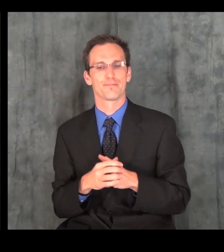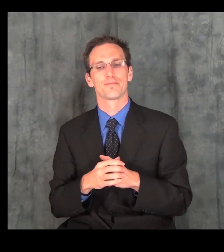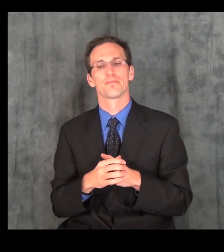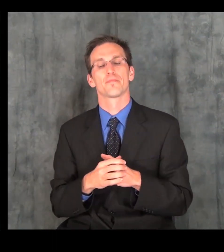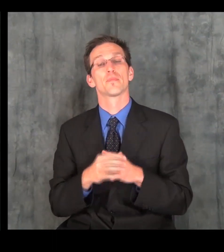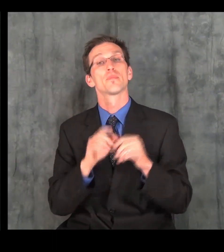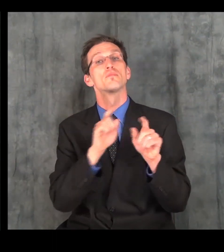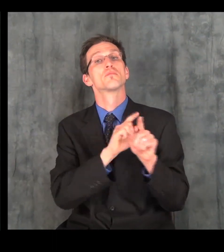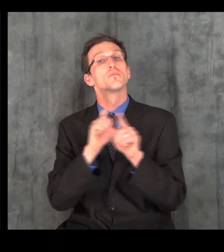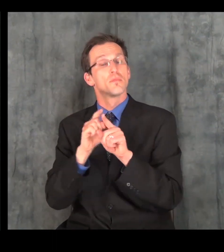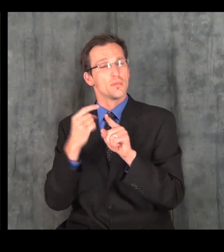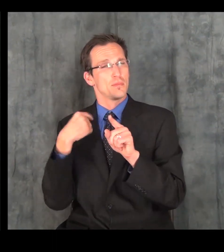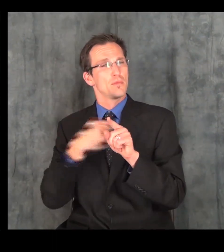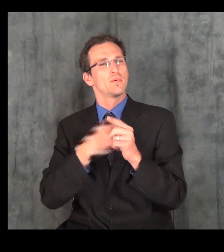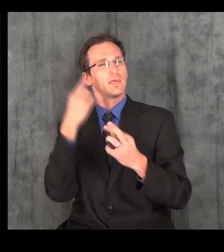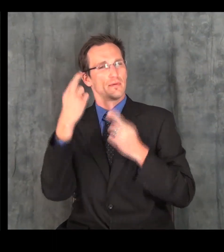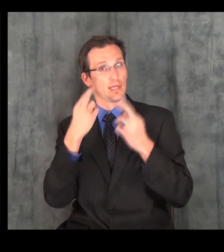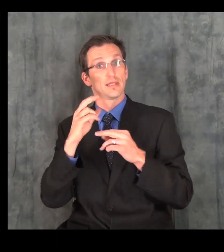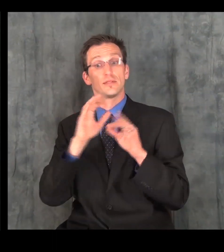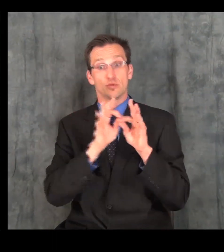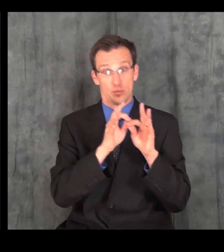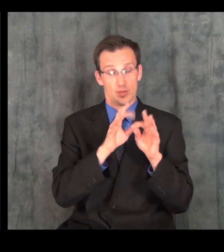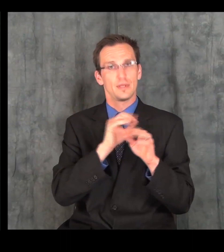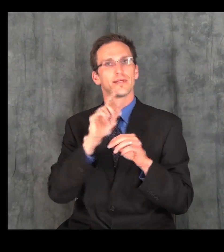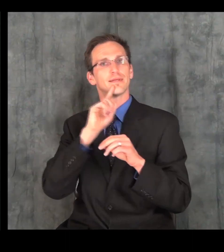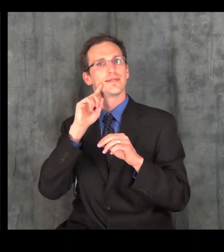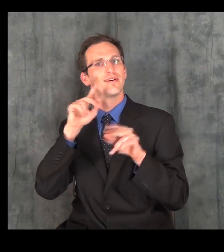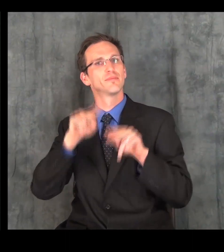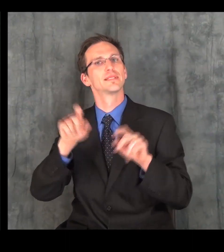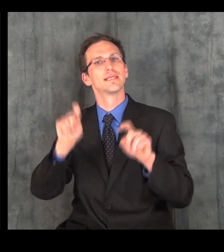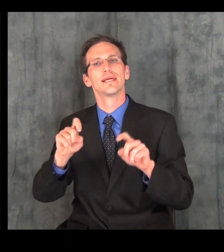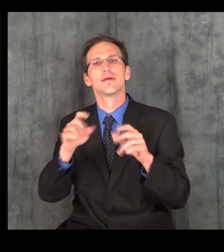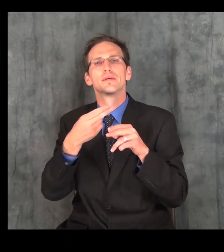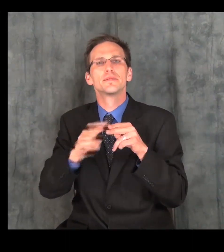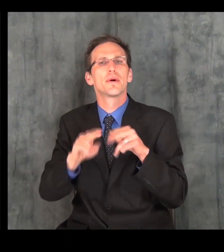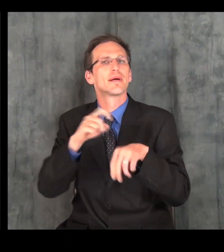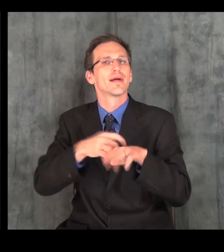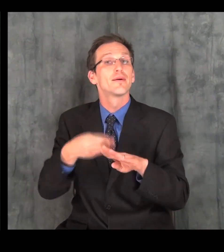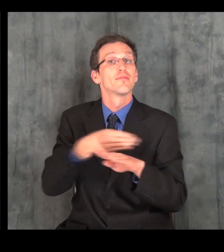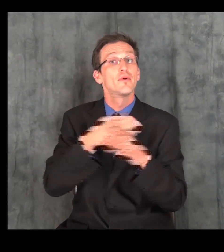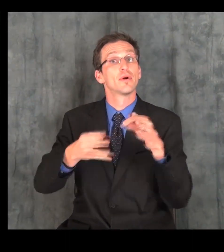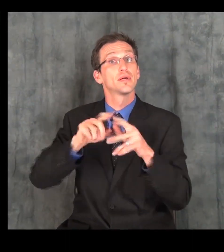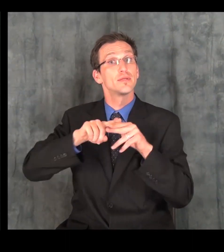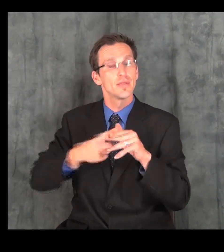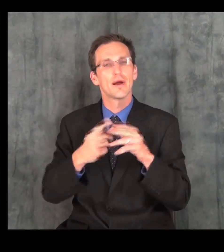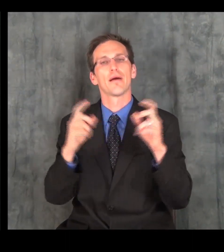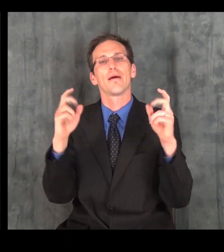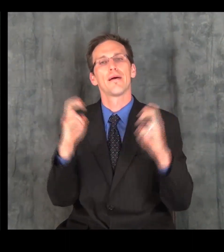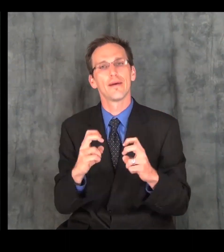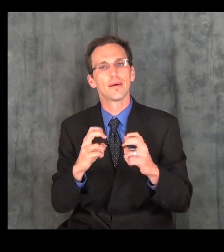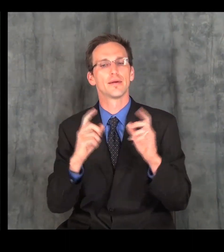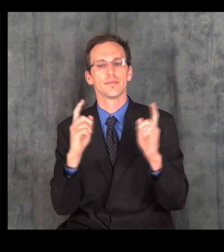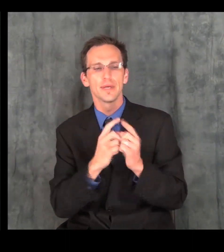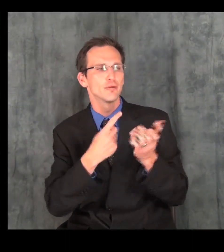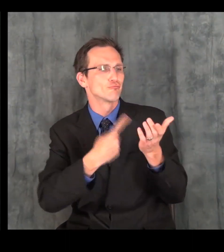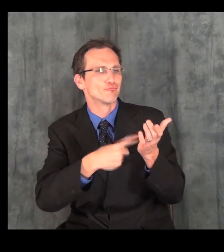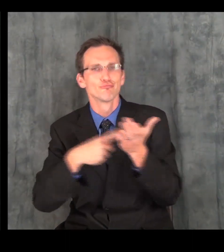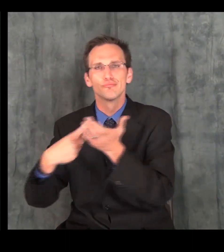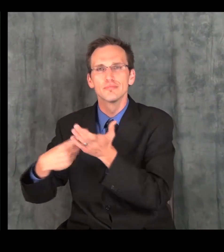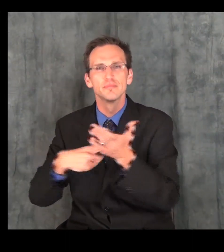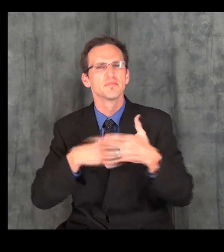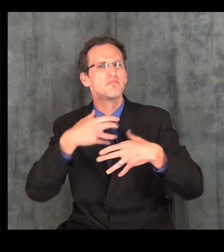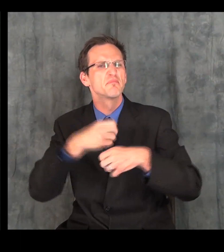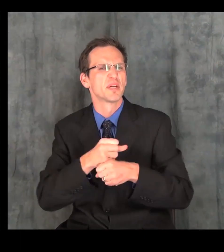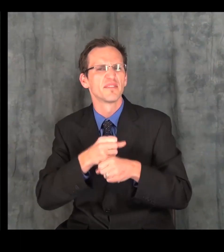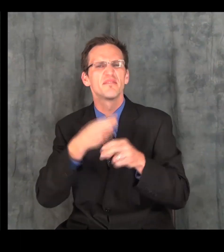for the interpreter and the deaf person to have a briefing session. We didn't include this as part of our research study